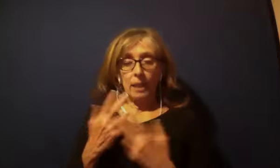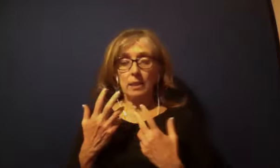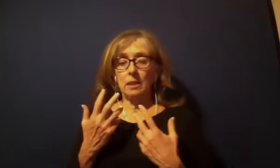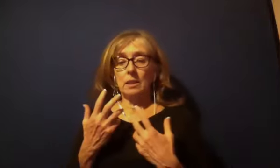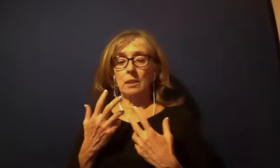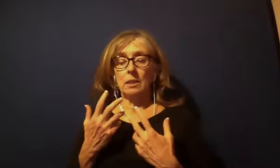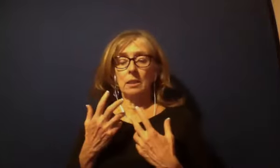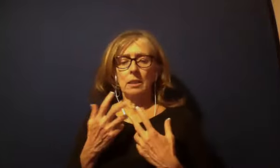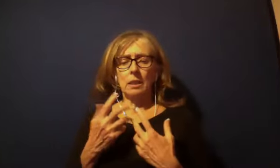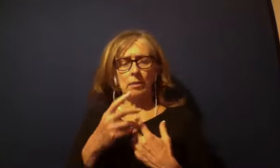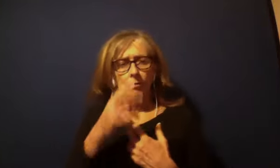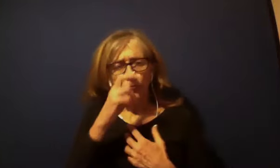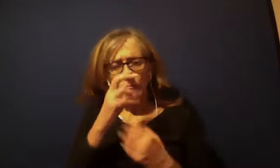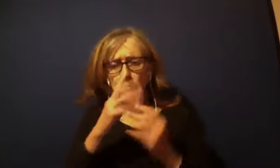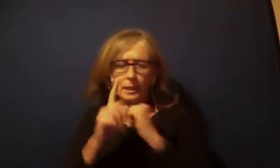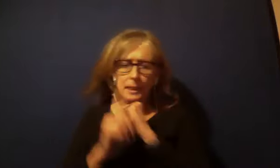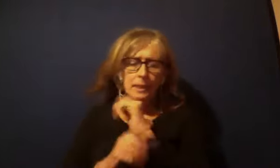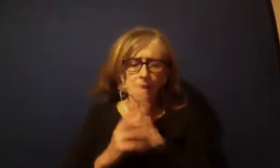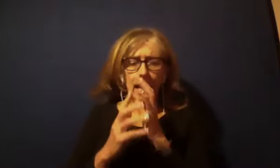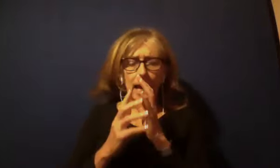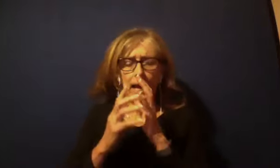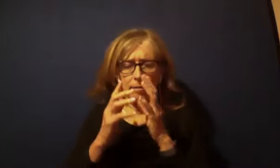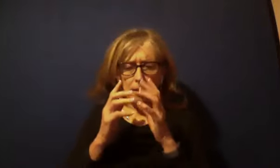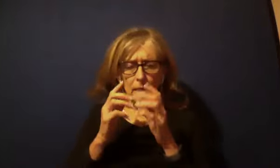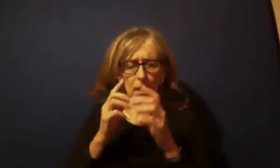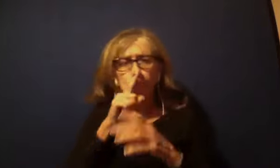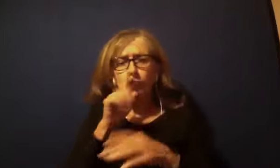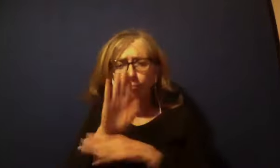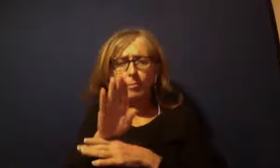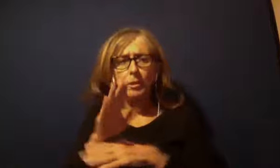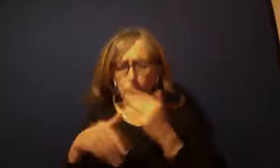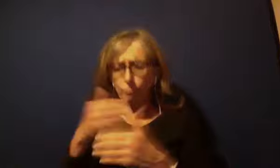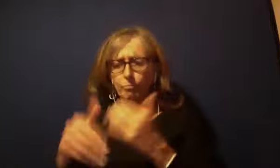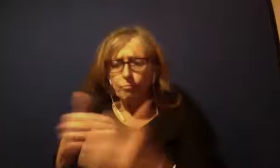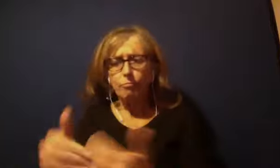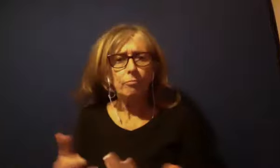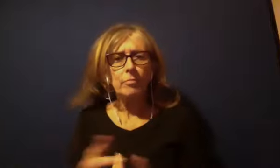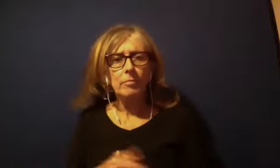to honour that person, the time that they give you. Like, I was always floored.